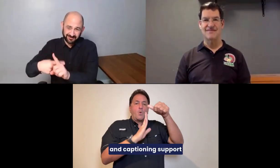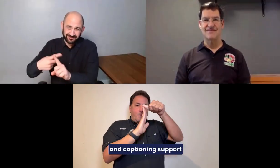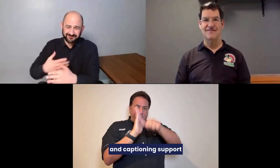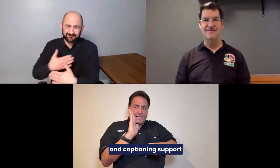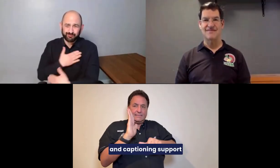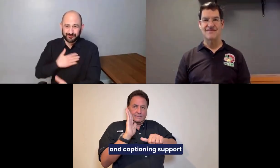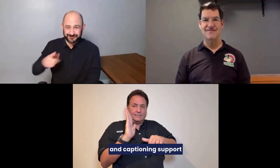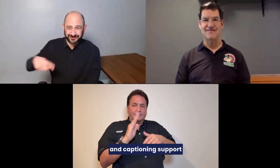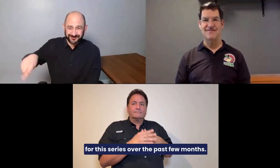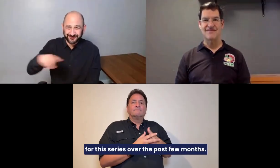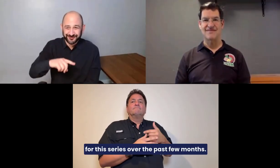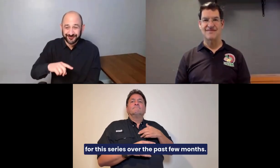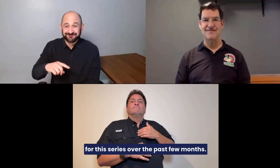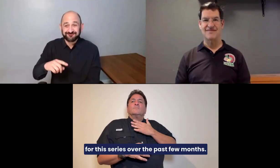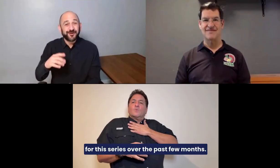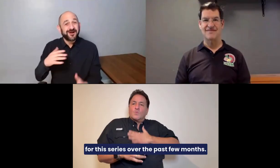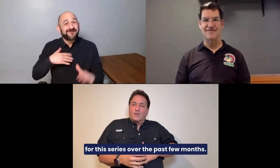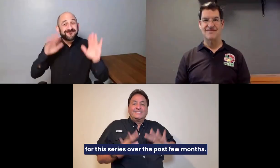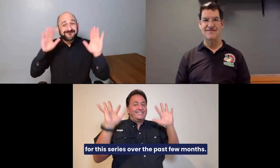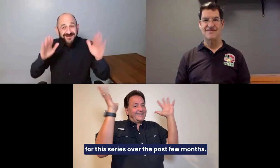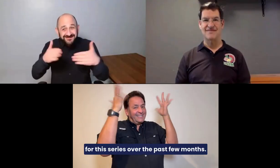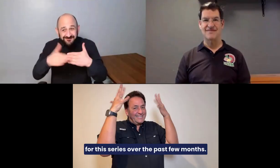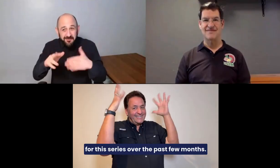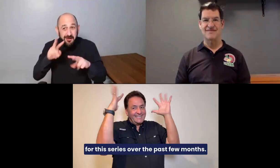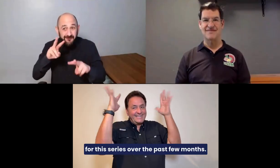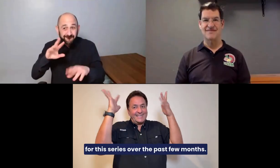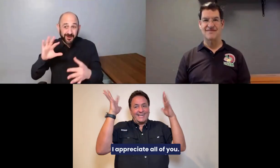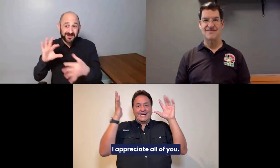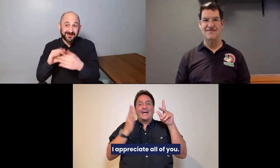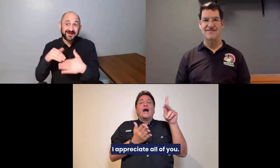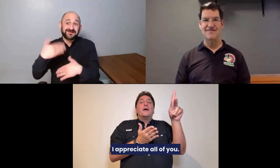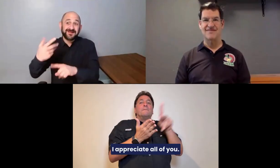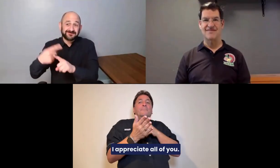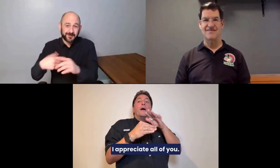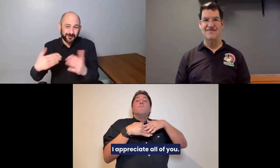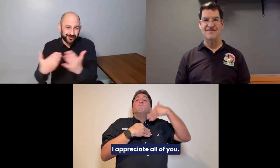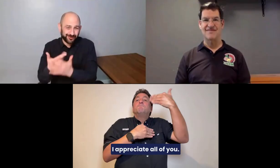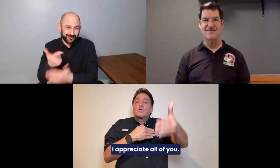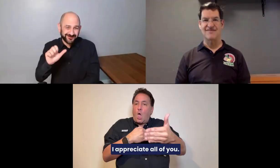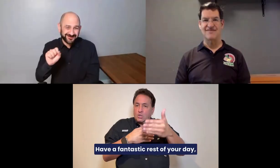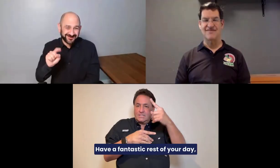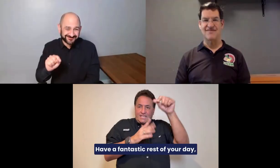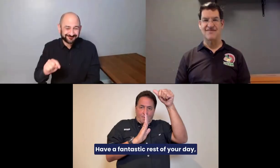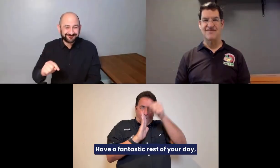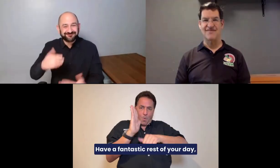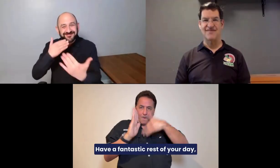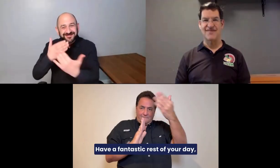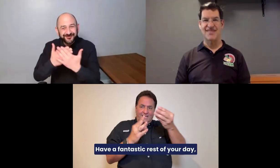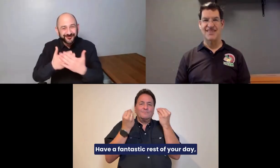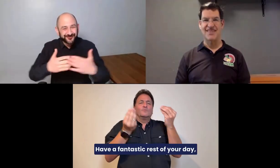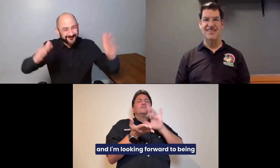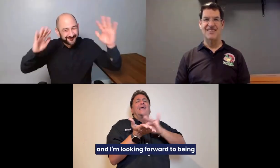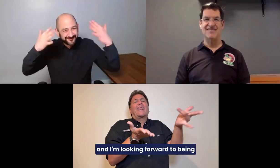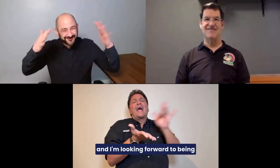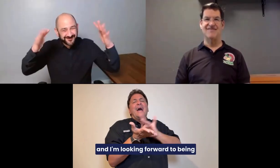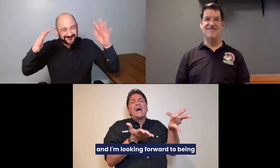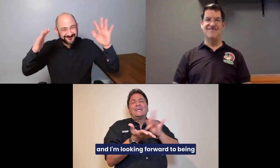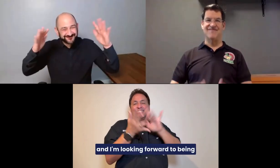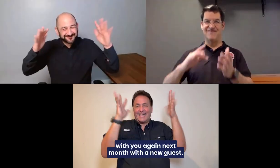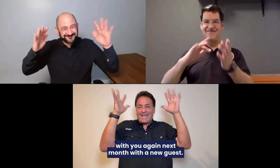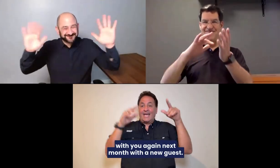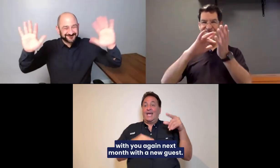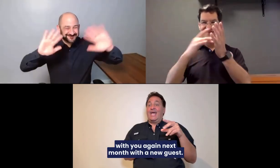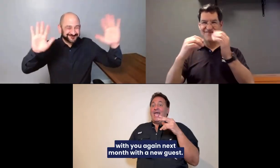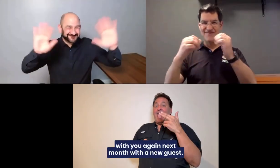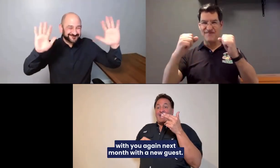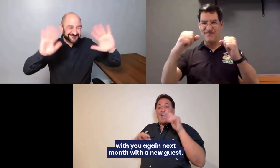interpreters and captioning support for this series over the past few months. I appreciate all of you. Have a fantastic rest of your day, and I'm looking forward to